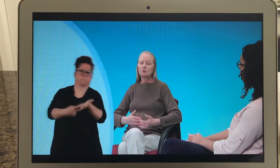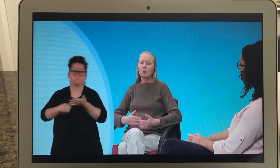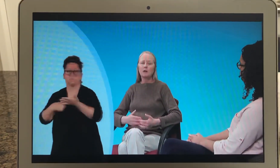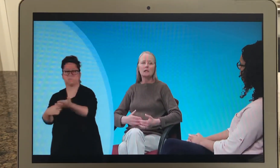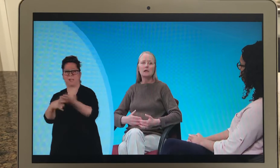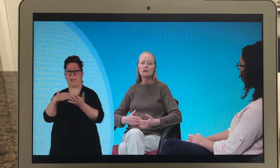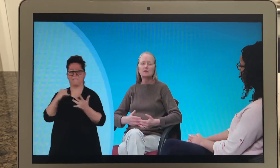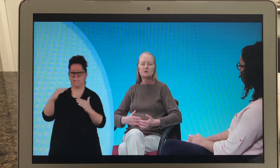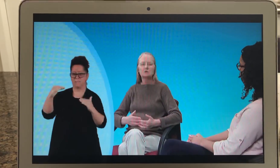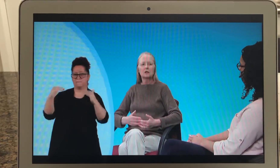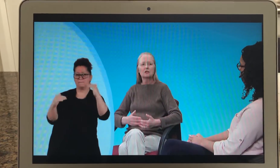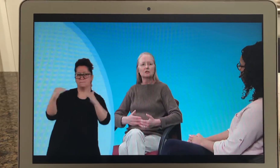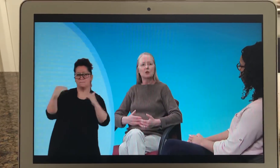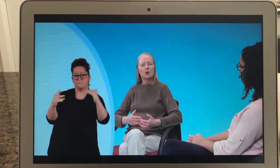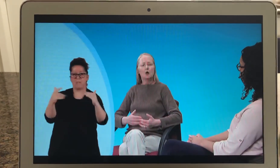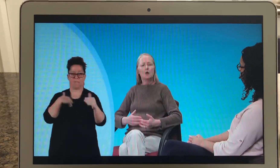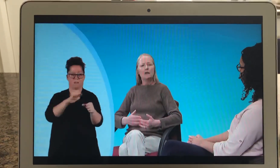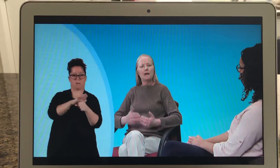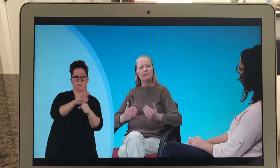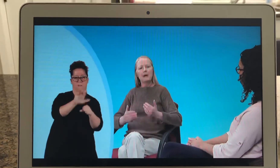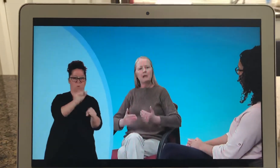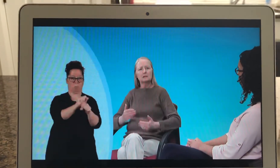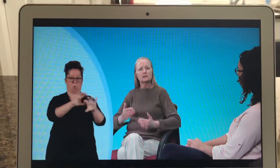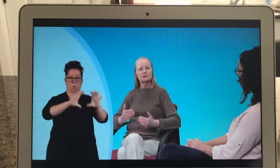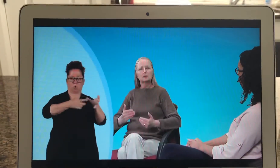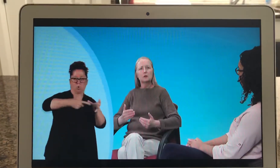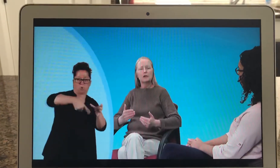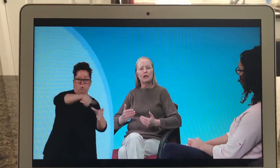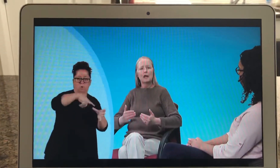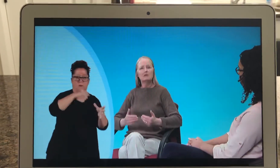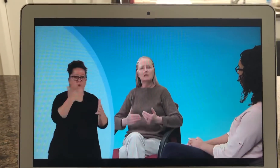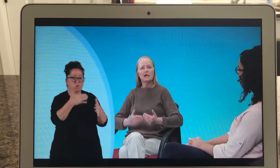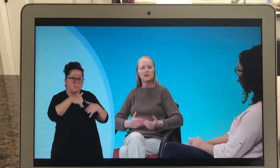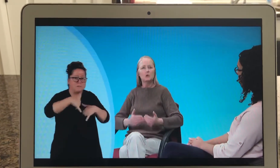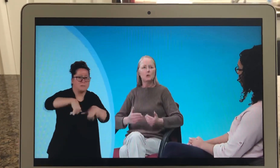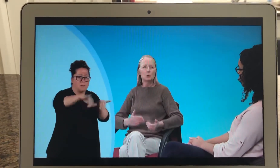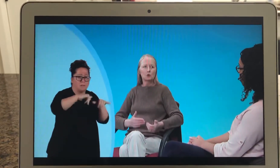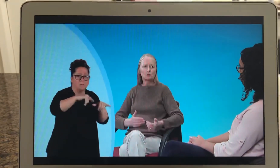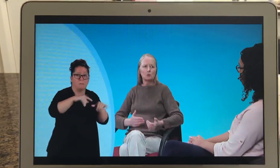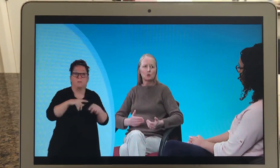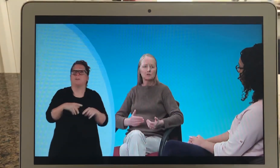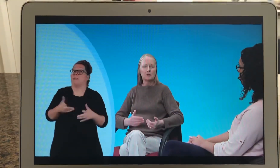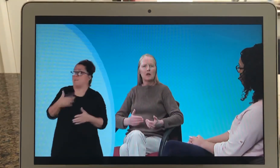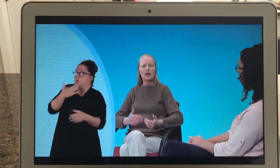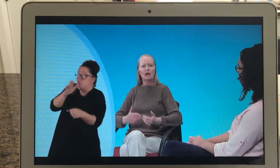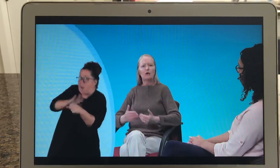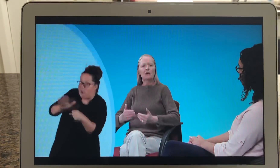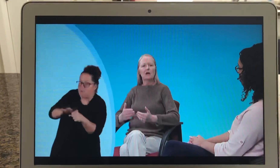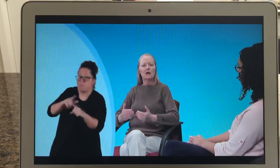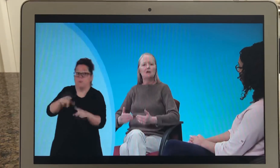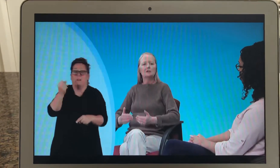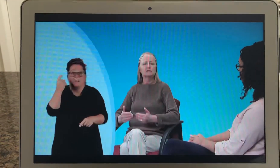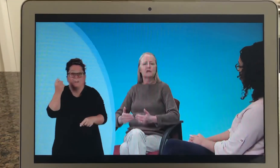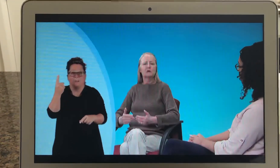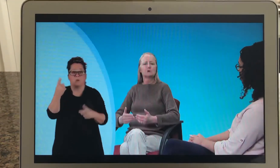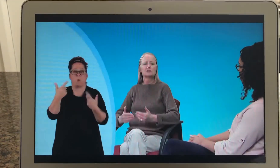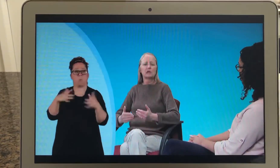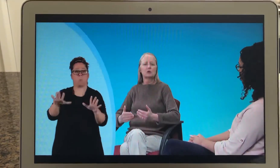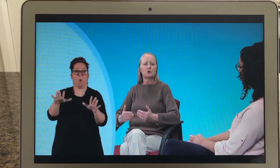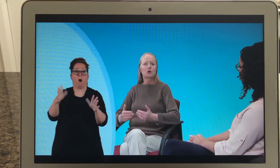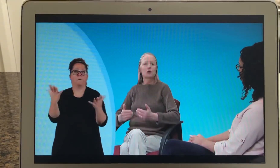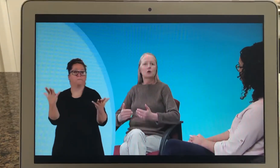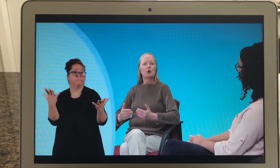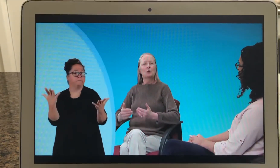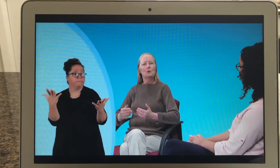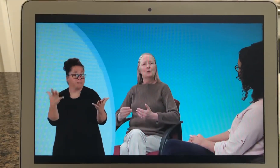So I've been discussing with people I work with to see, if we should keep it the same and if it's